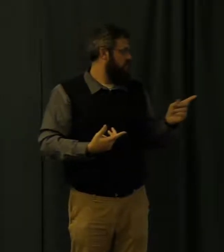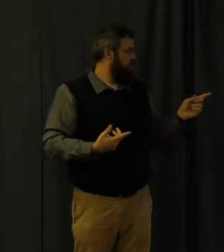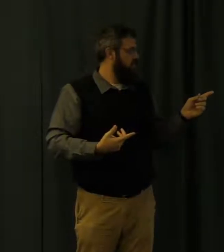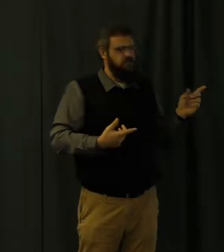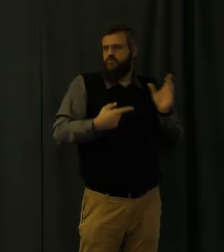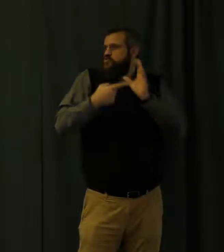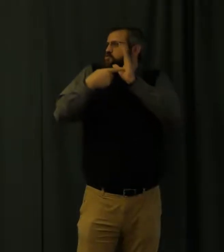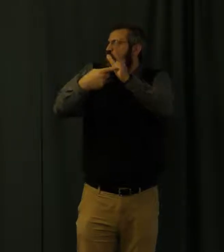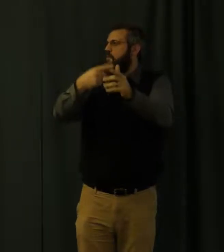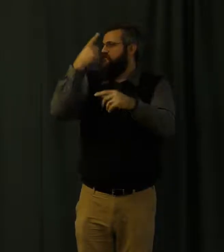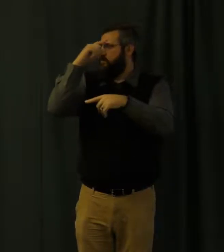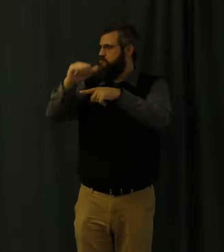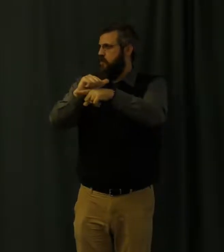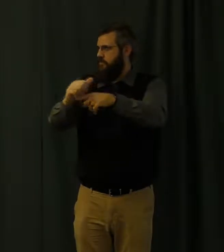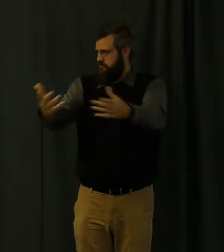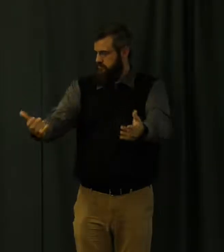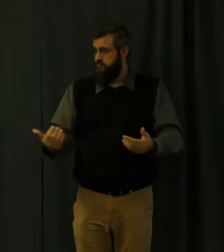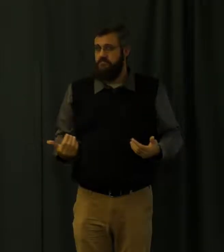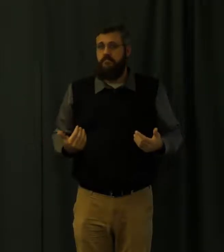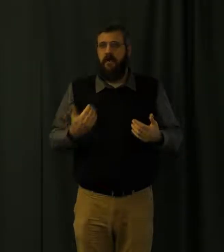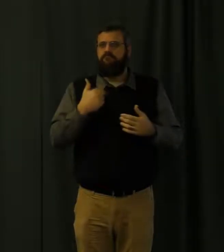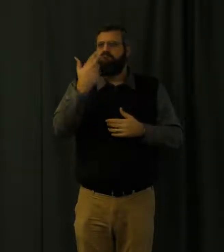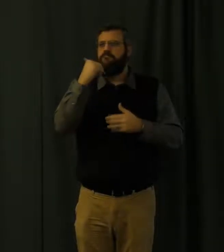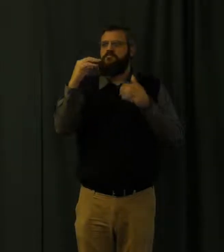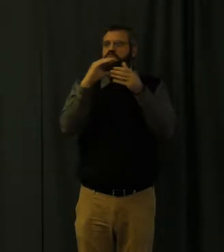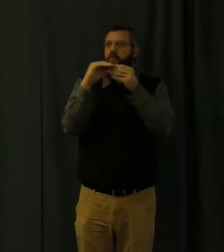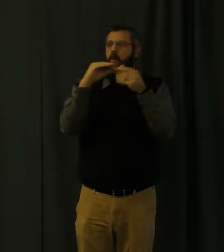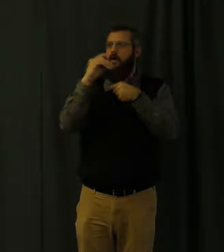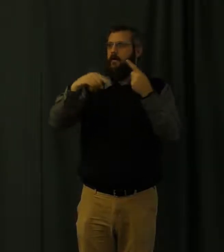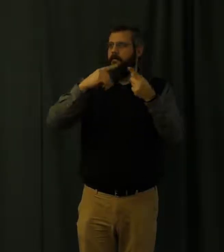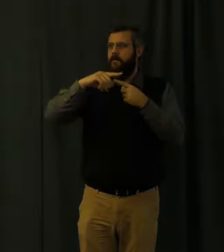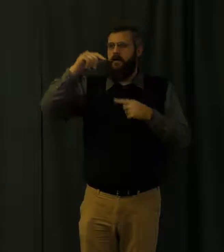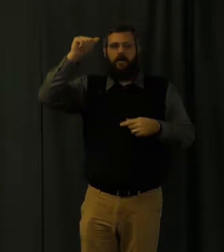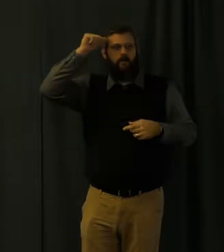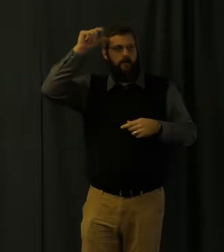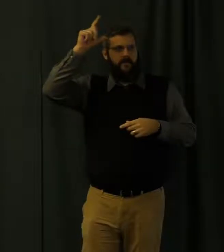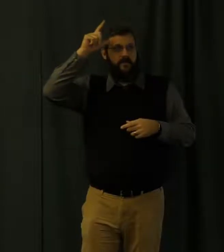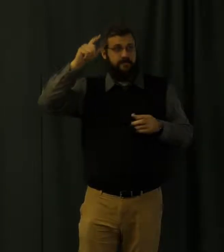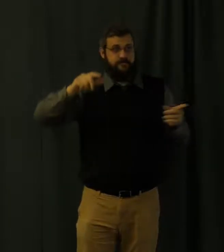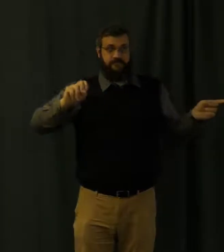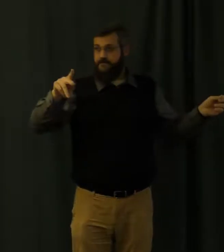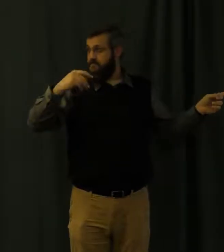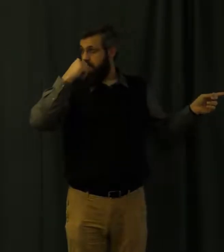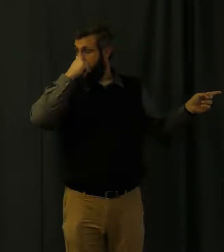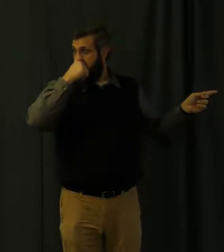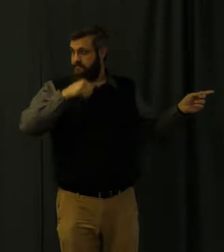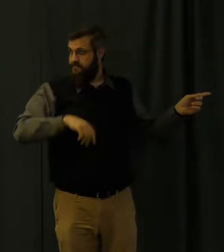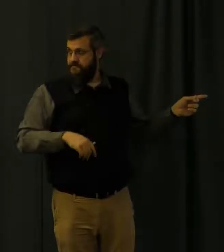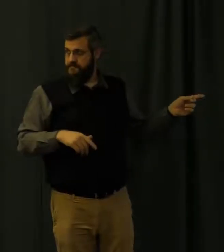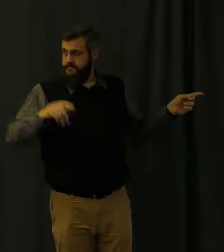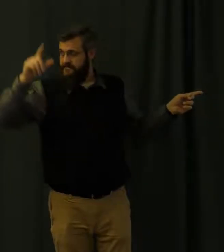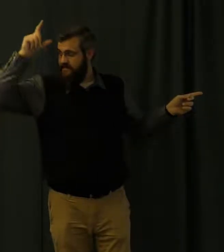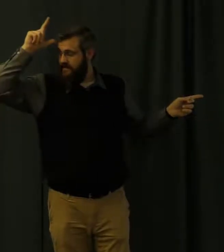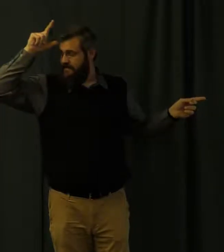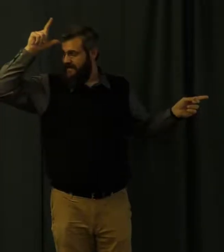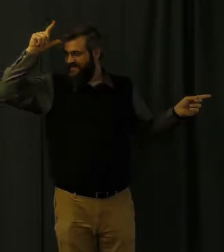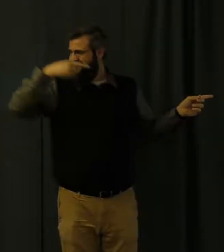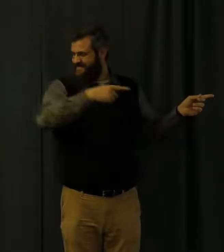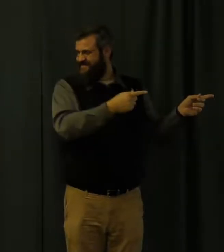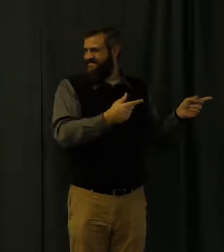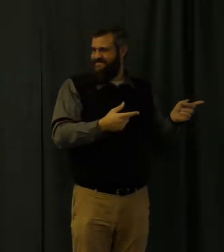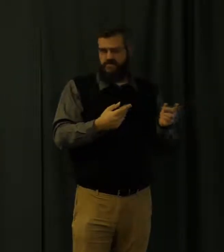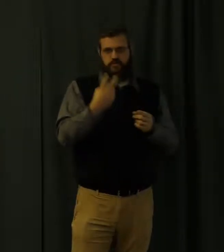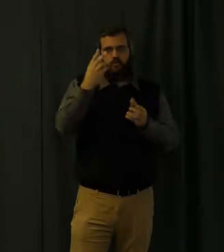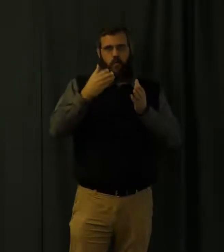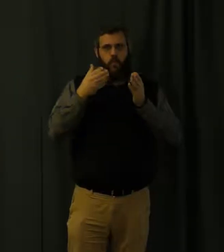just to show in trainings. But so I've got this little story here about, or this little paper here about Abraham Lincoln, okay? So I'm going to, there's a couple different